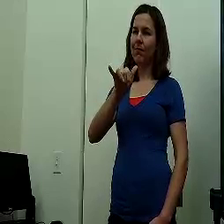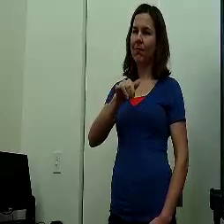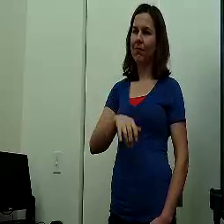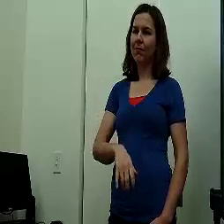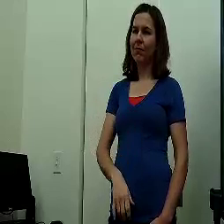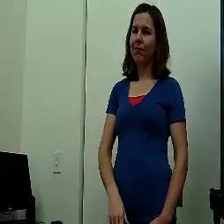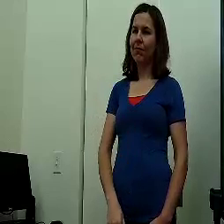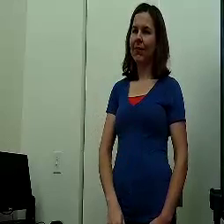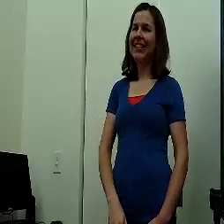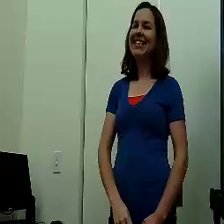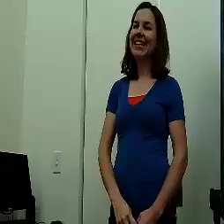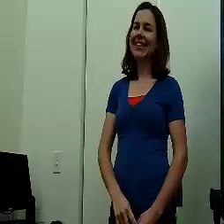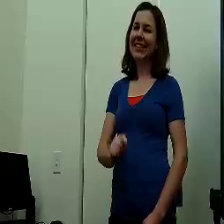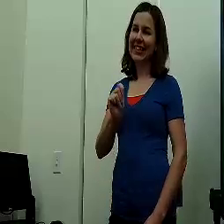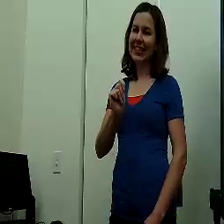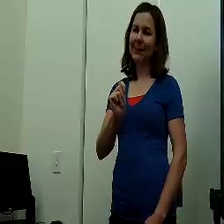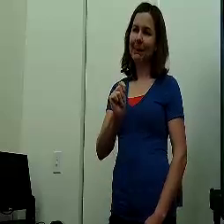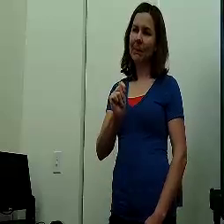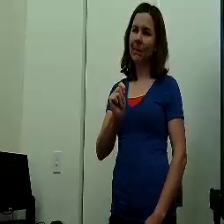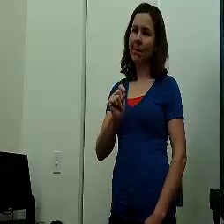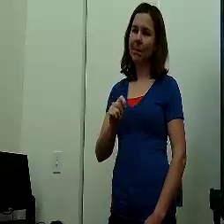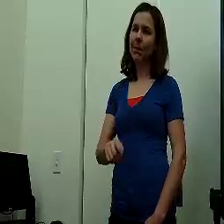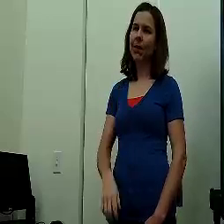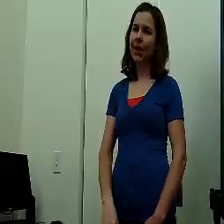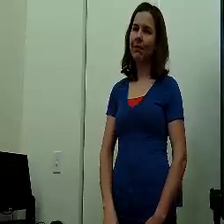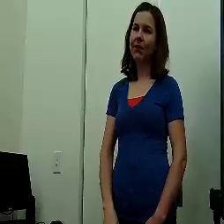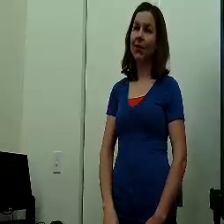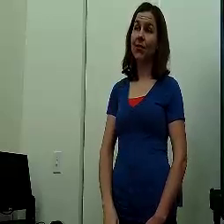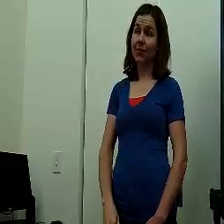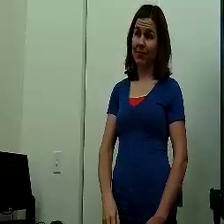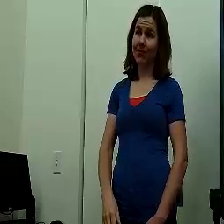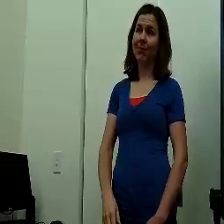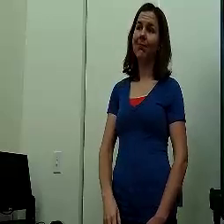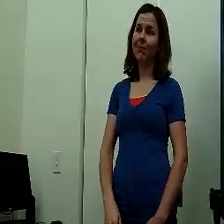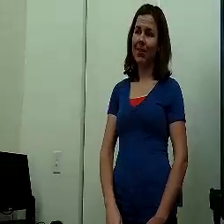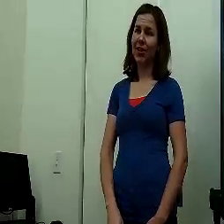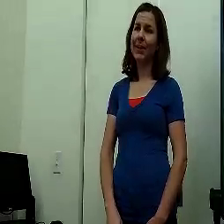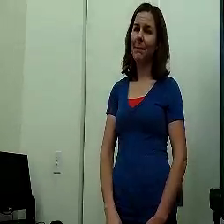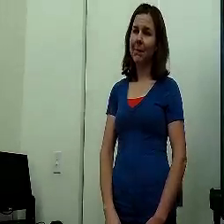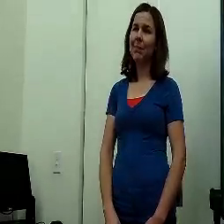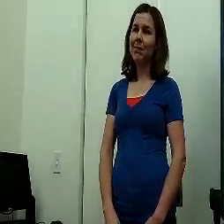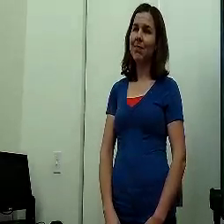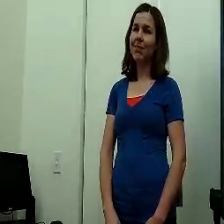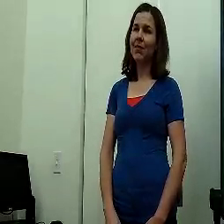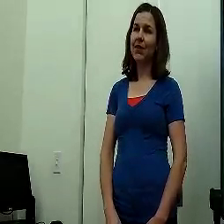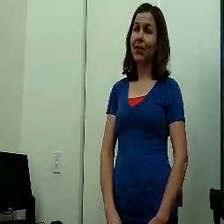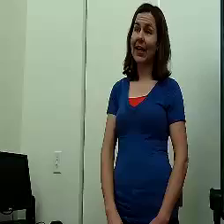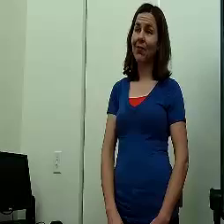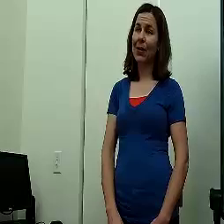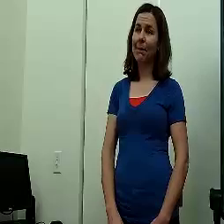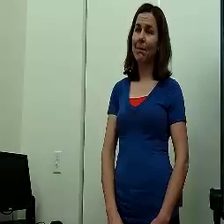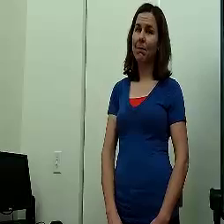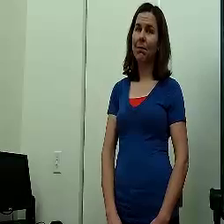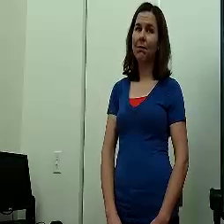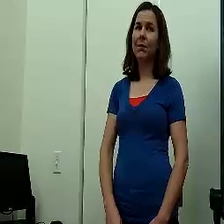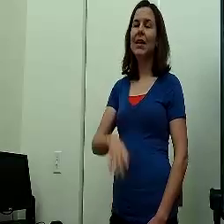This one? What's this one? That's a T. T. So dirty. Dirty. Do you know the sign for it?